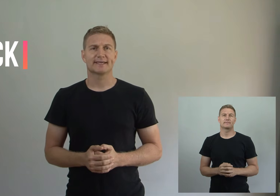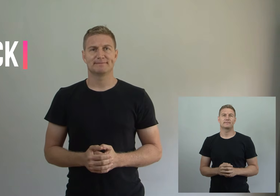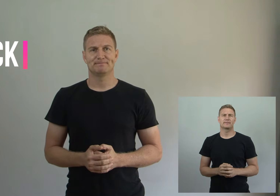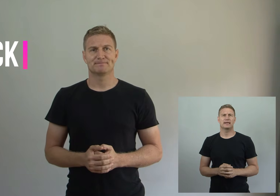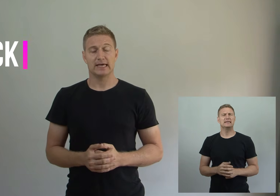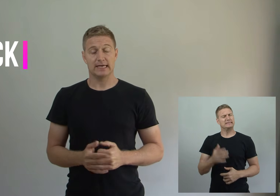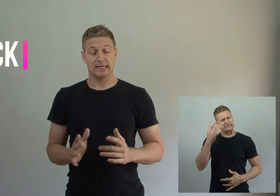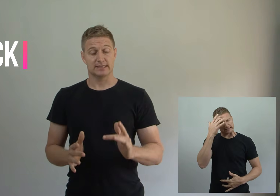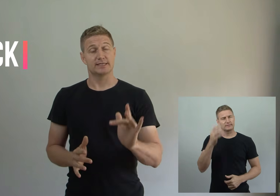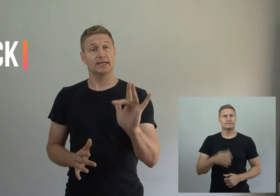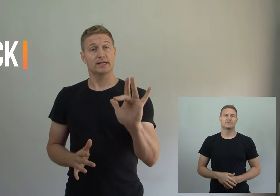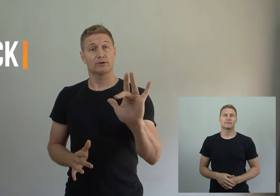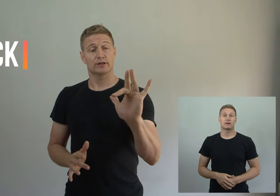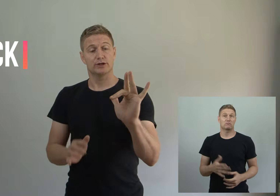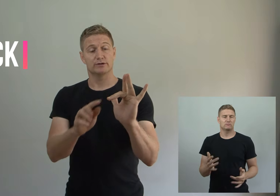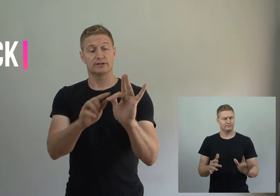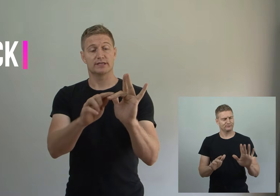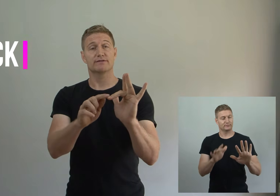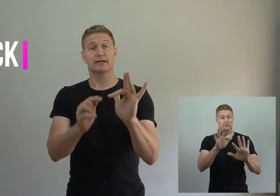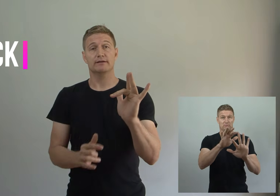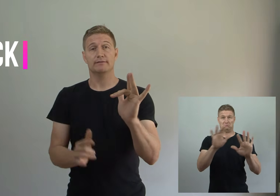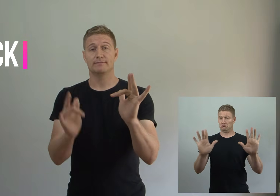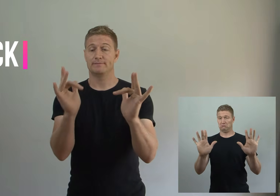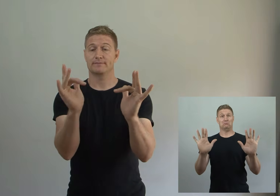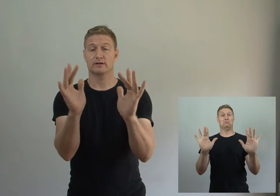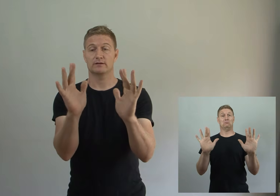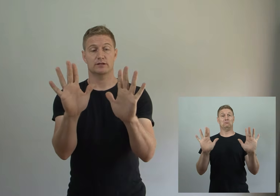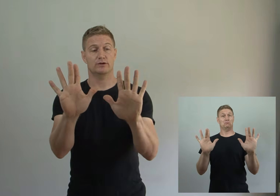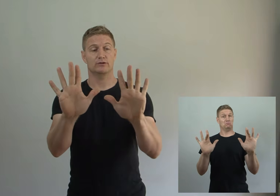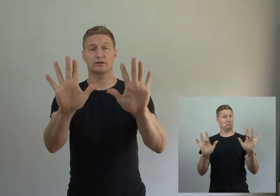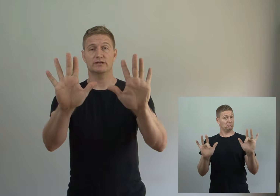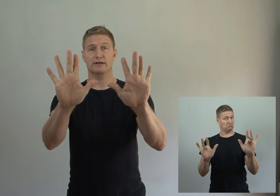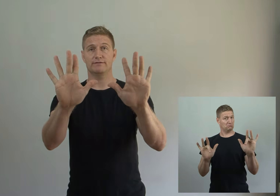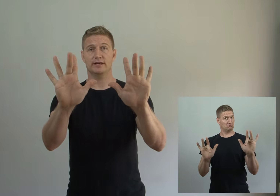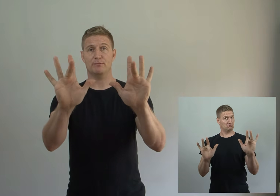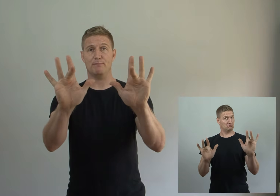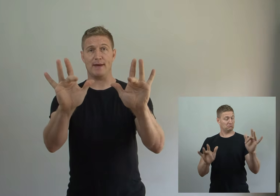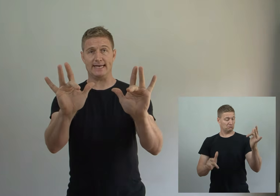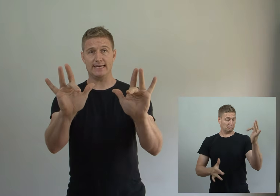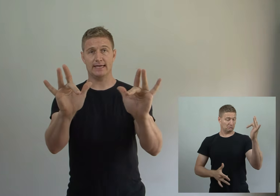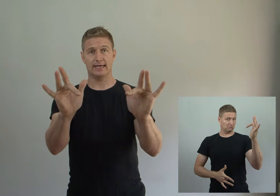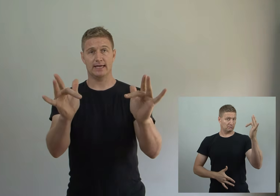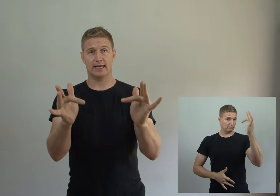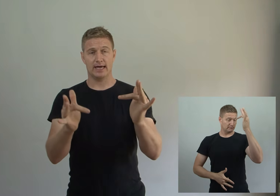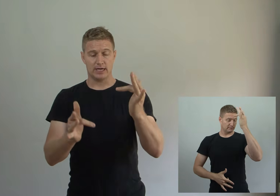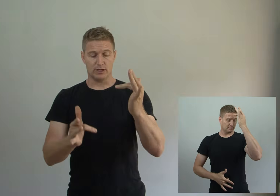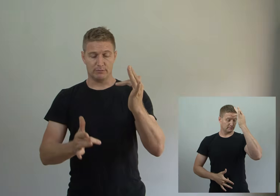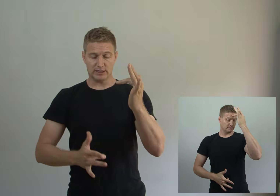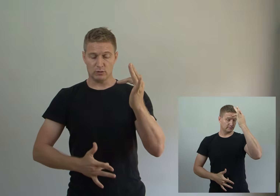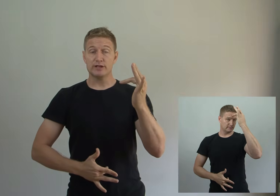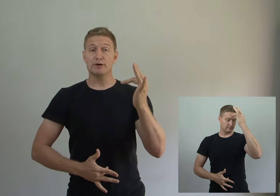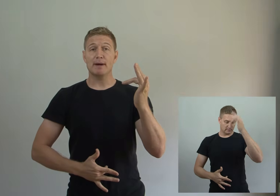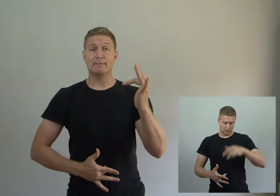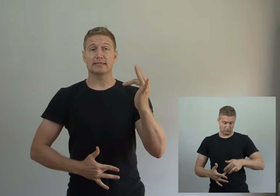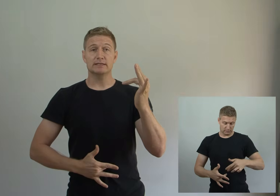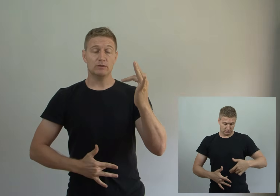Sick. Sick, you're going to use this finger. So you use the middle finger, you bend it. You place one